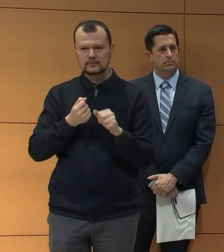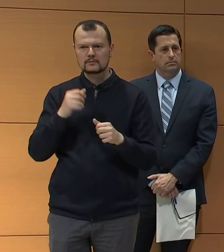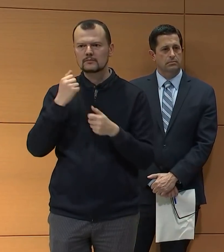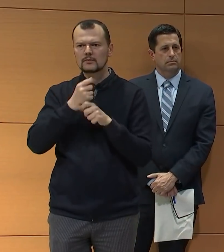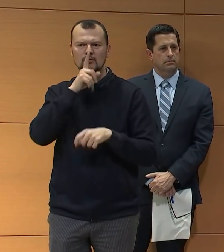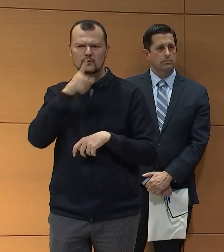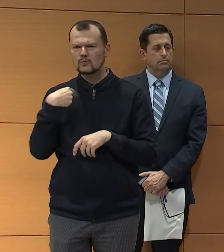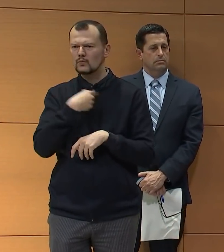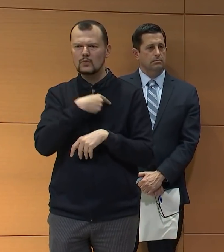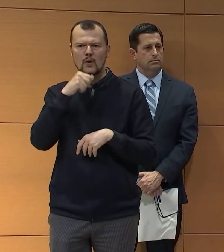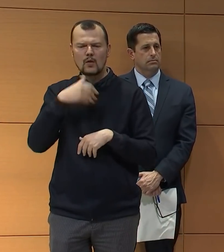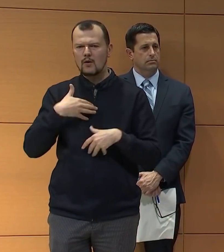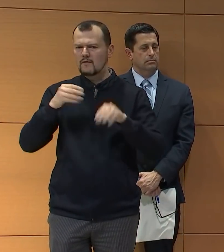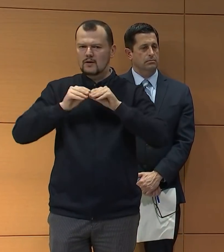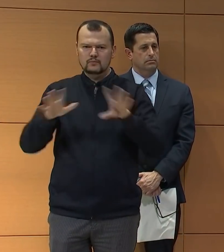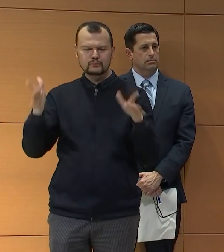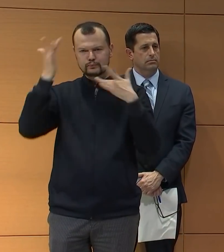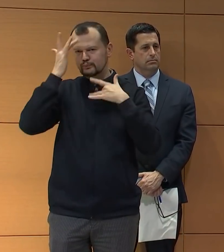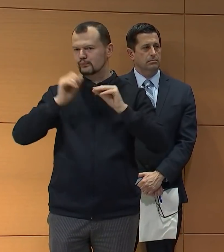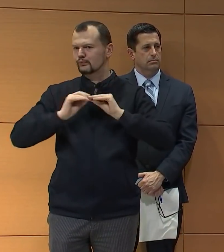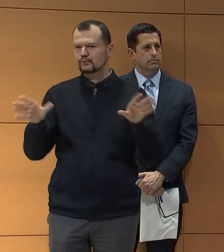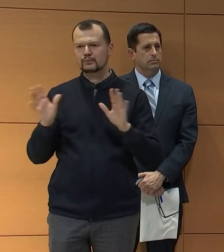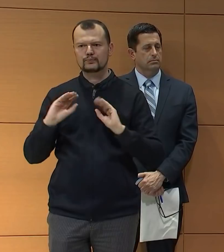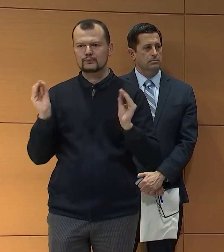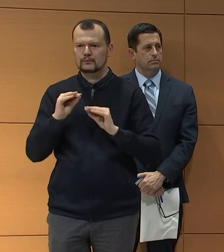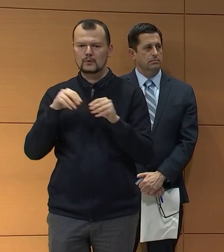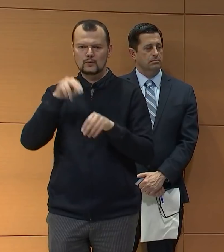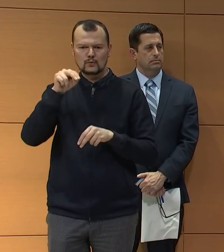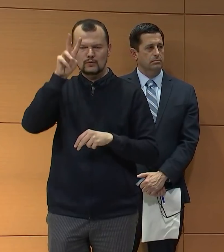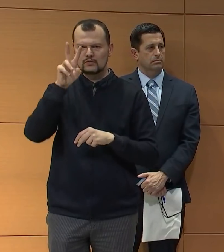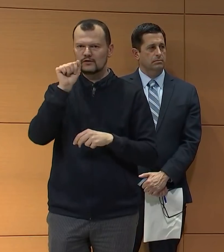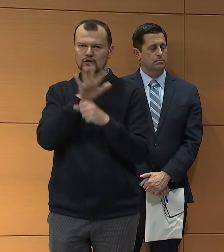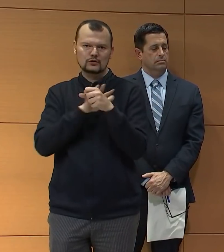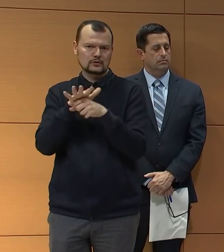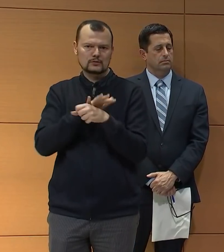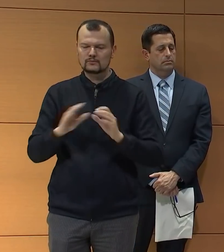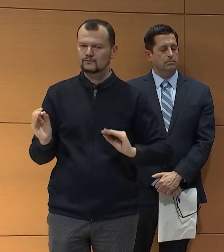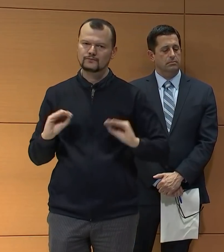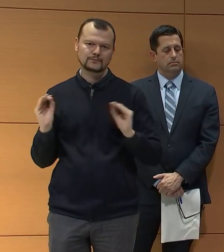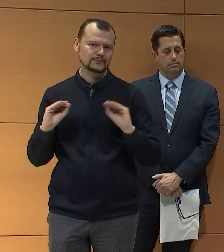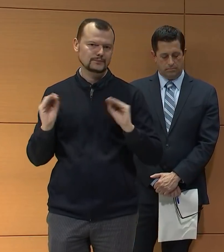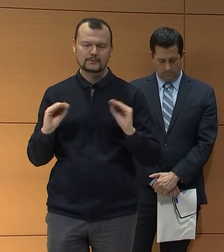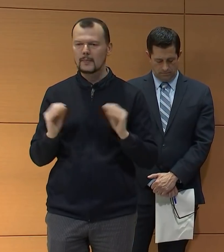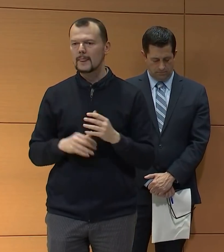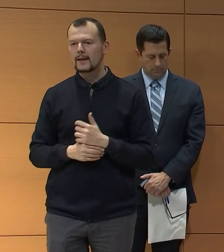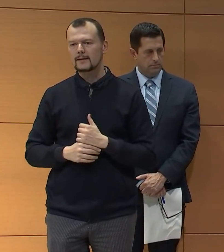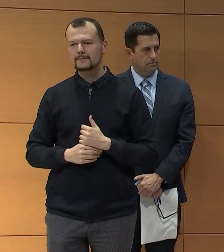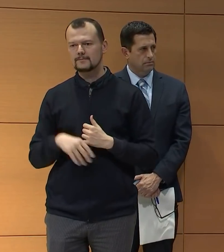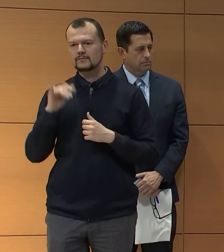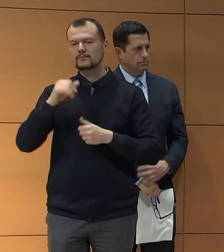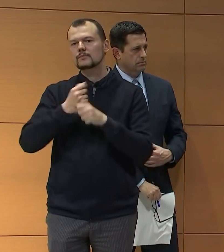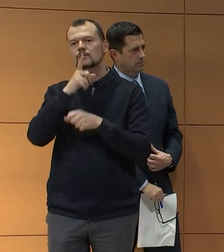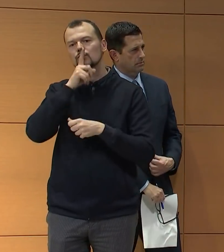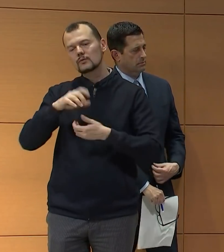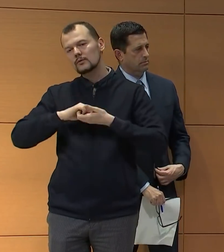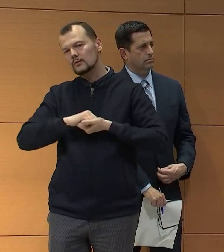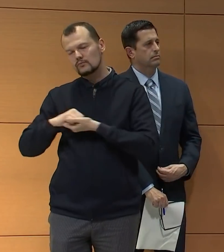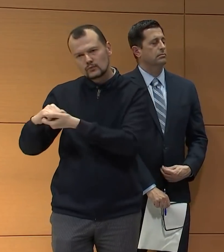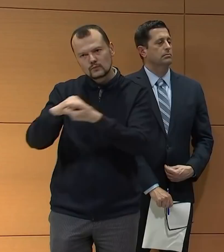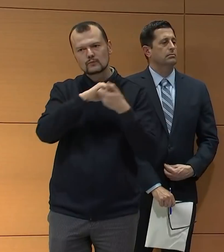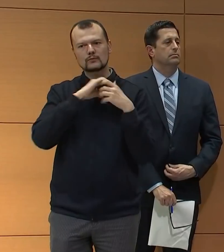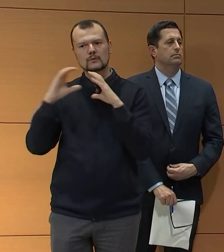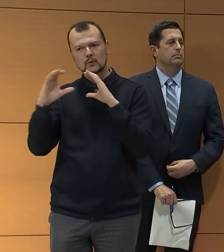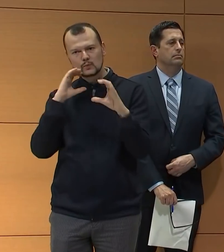spread here in the Northern Virginia area. We're going to continue to work collaboratively with them to make decisions in the best interests